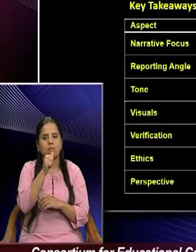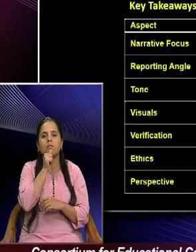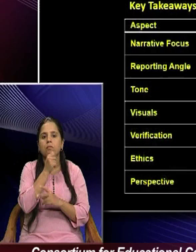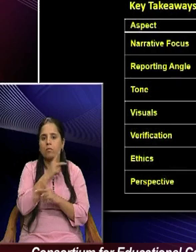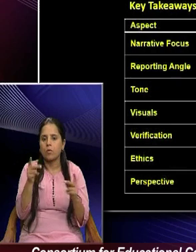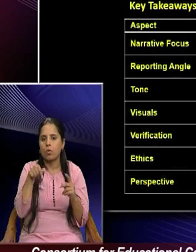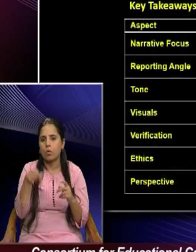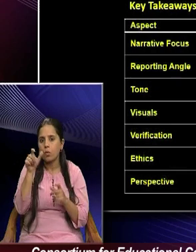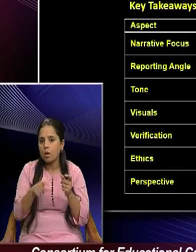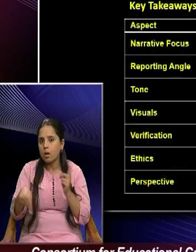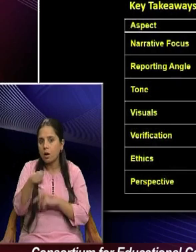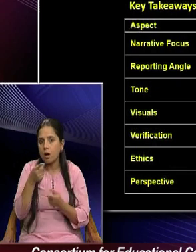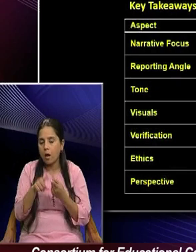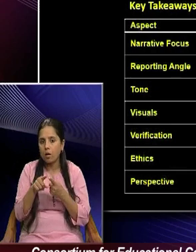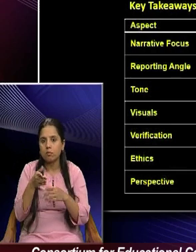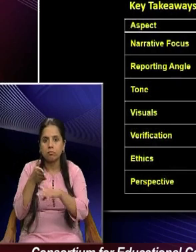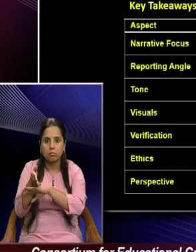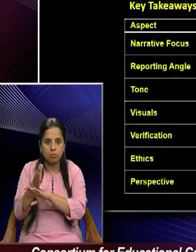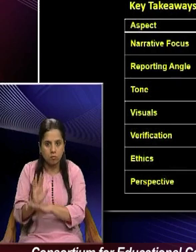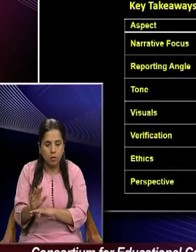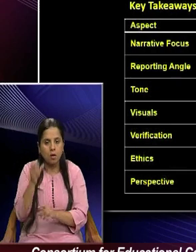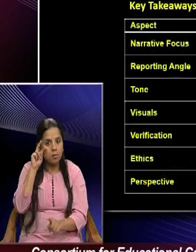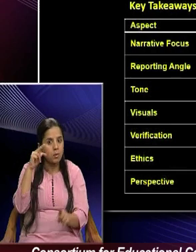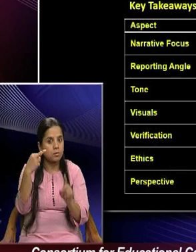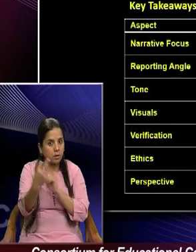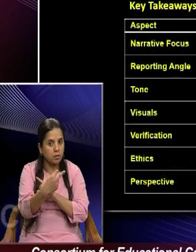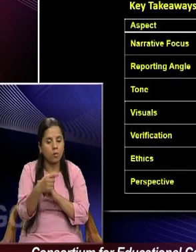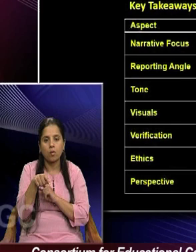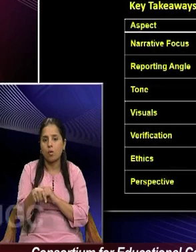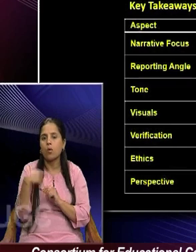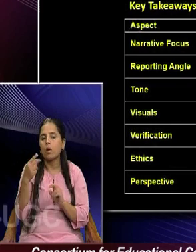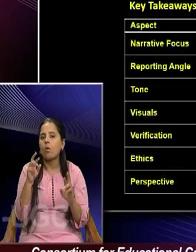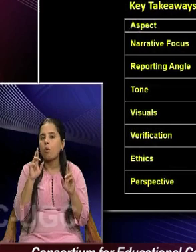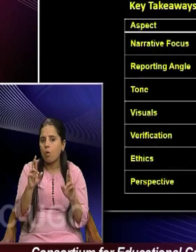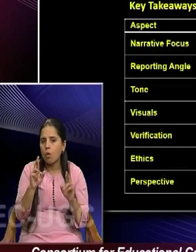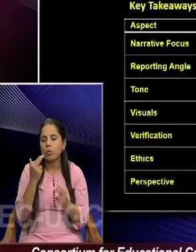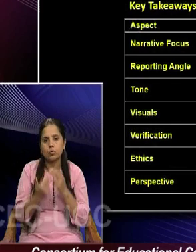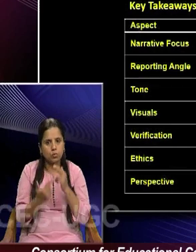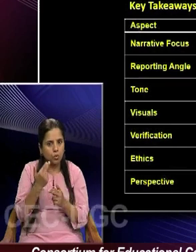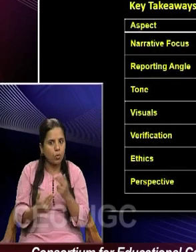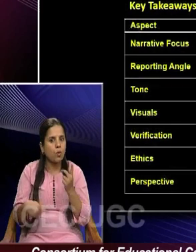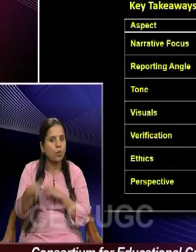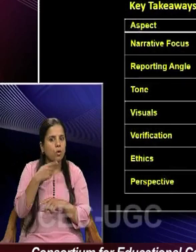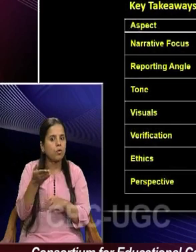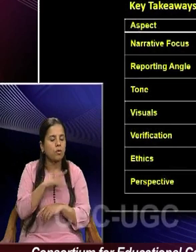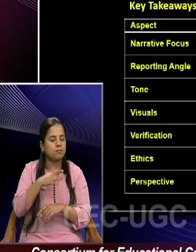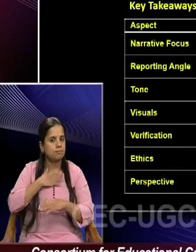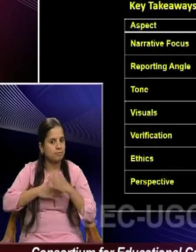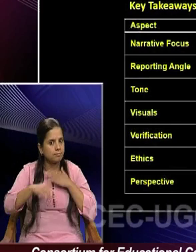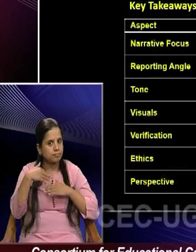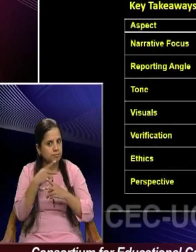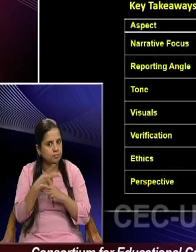of the affected individuals, and perspective. Offer hope through stories of resilience